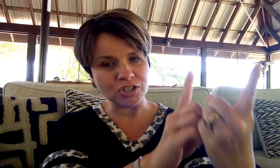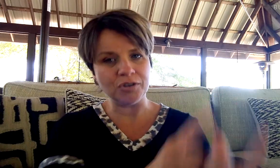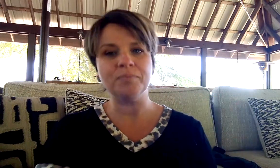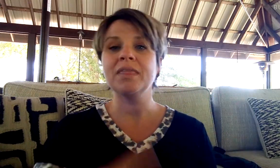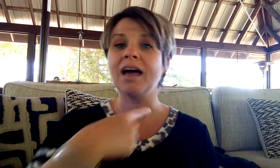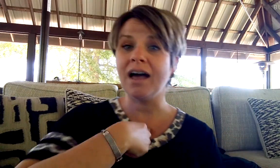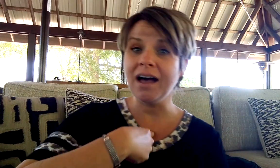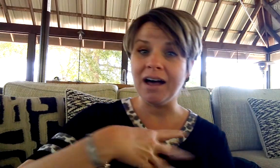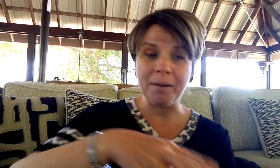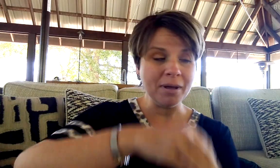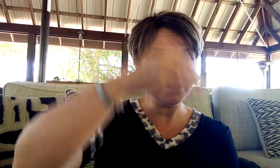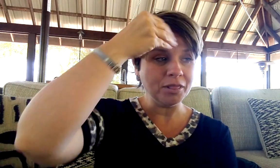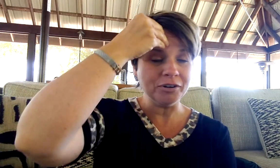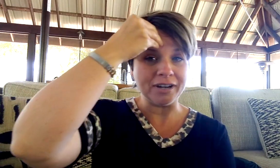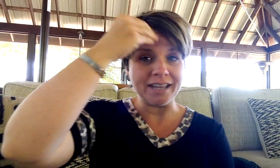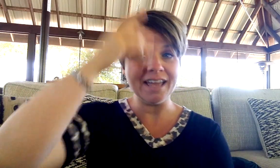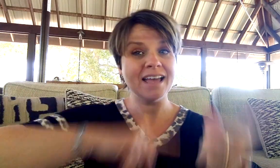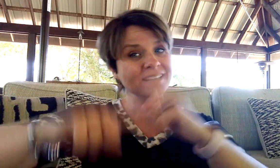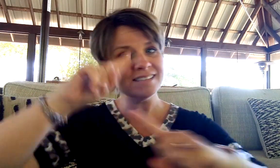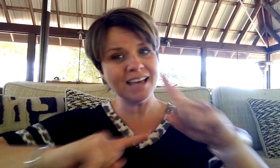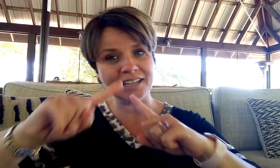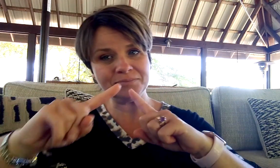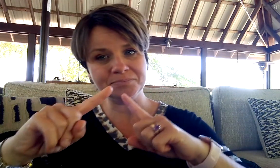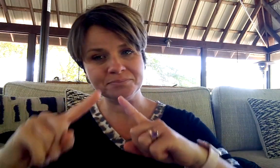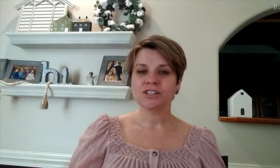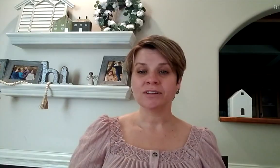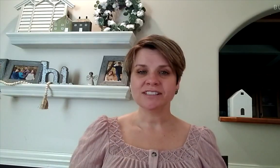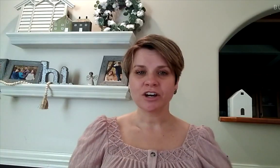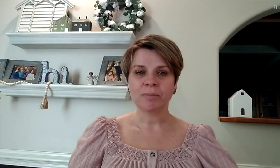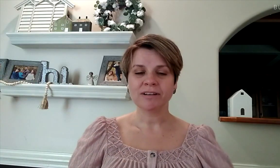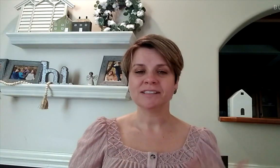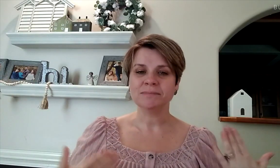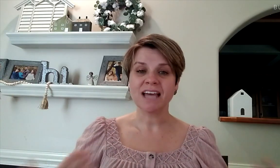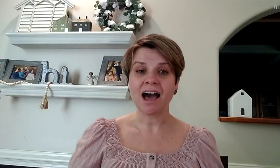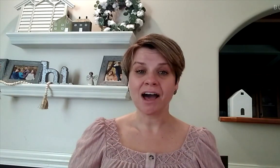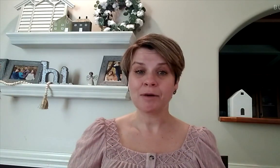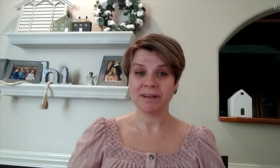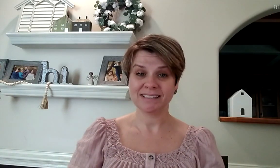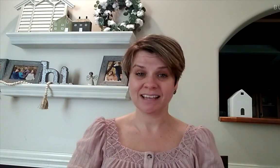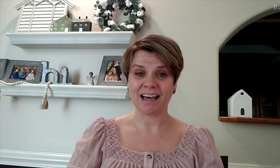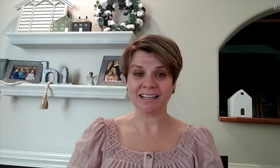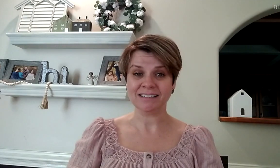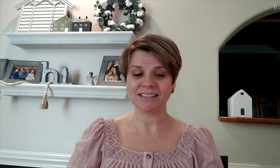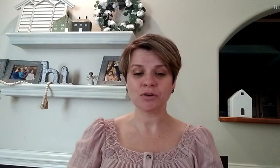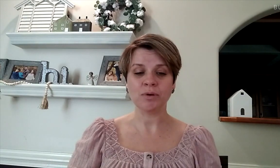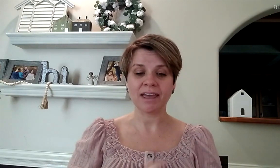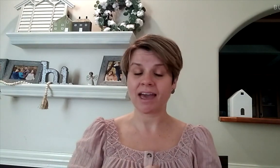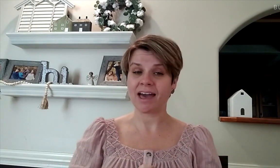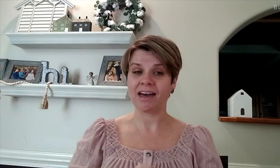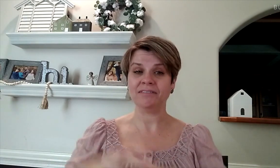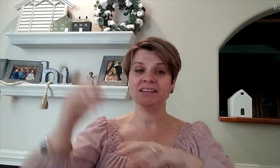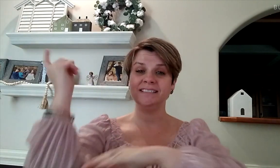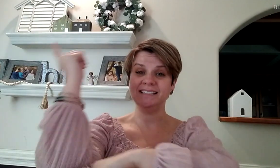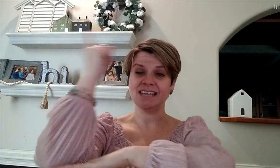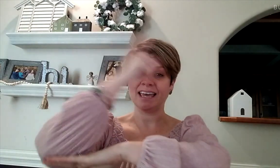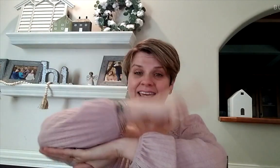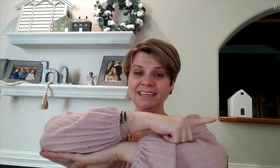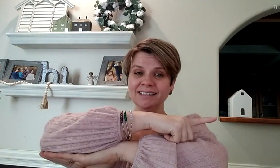you. I'm learning sign. So, let's talk about some time signs. We have day,